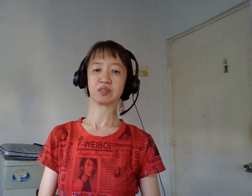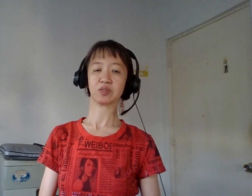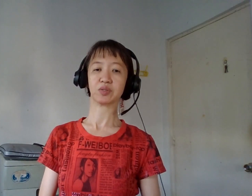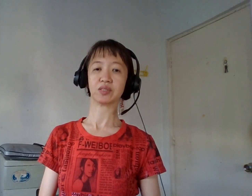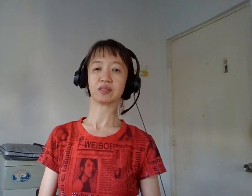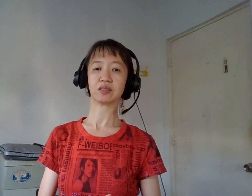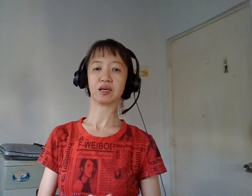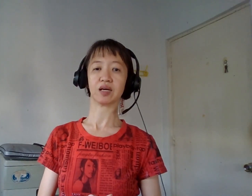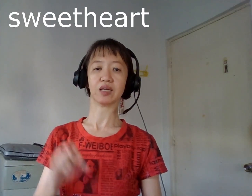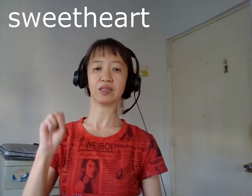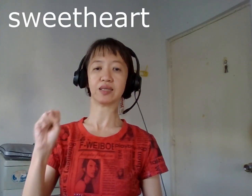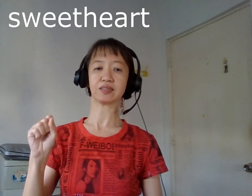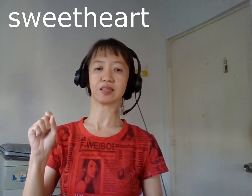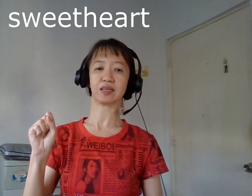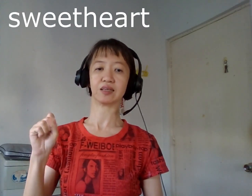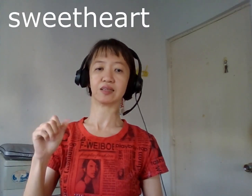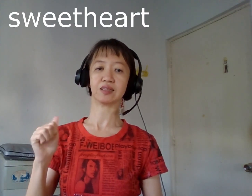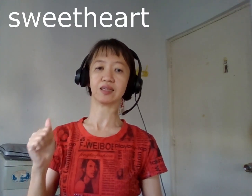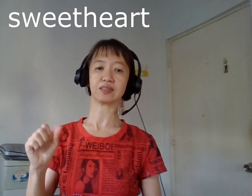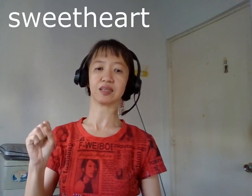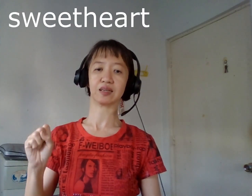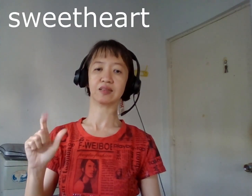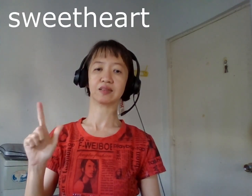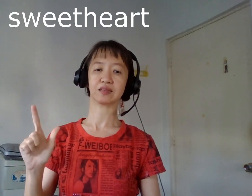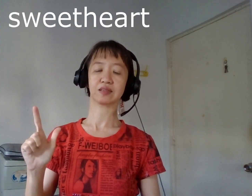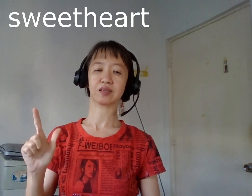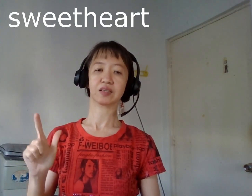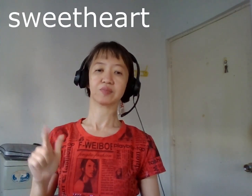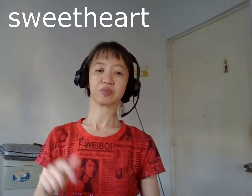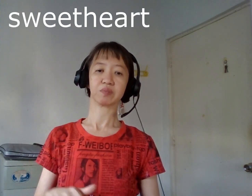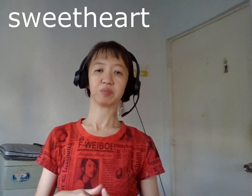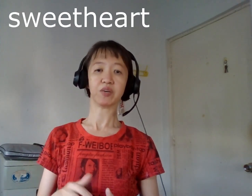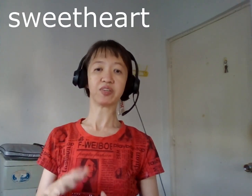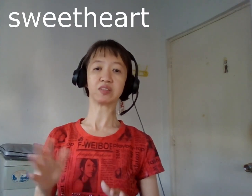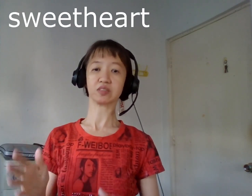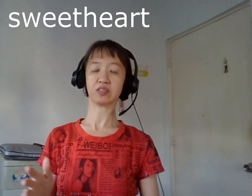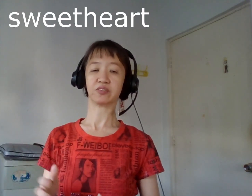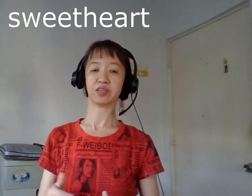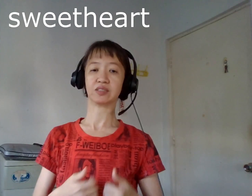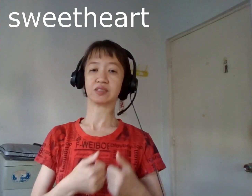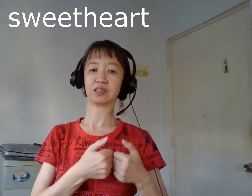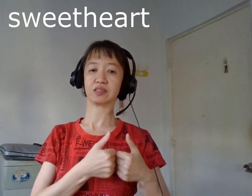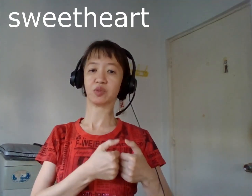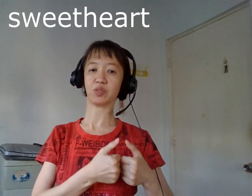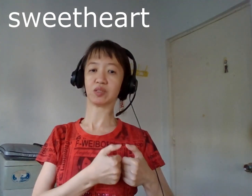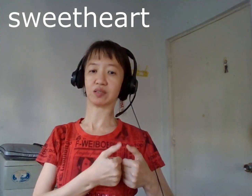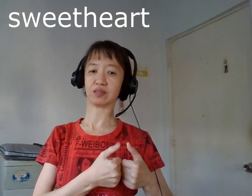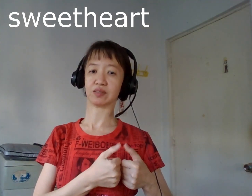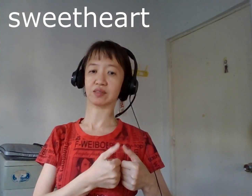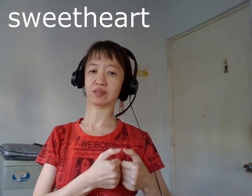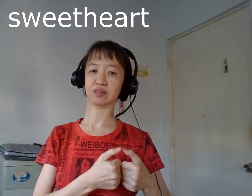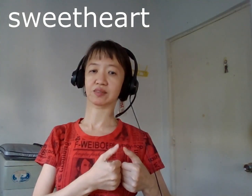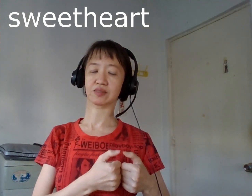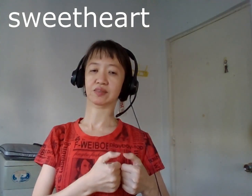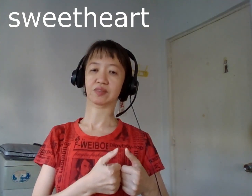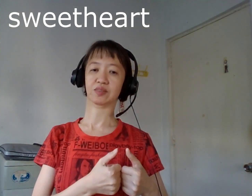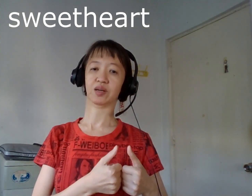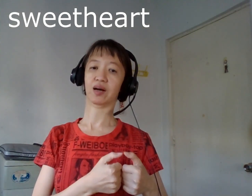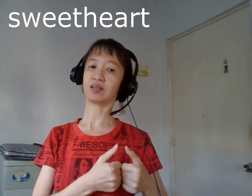So in ASL, boyfriend or girlfriend is just sweetheart or